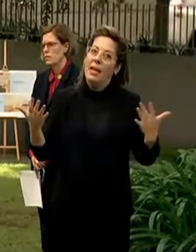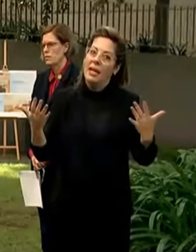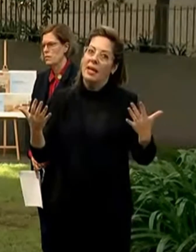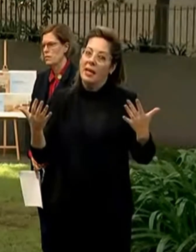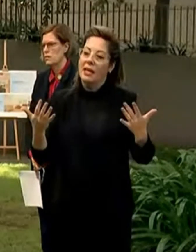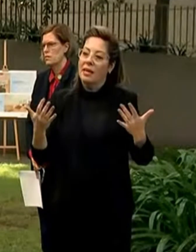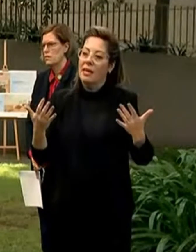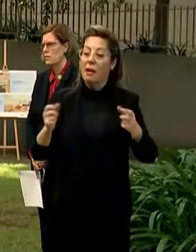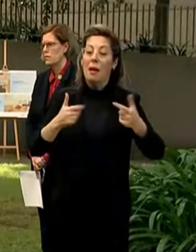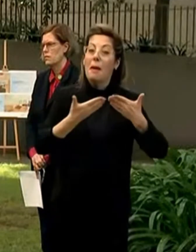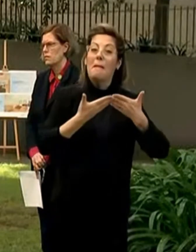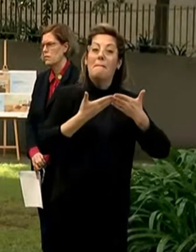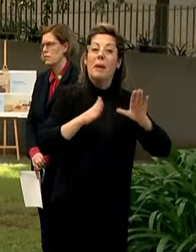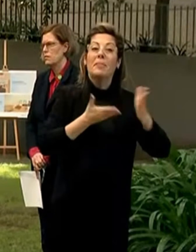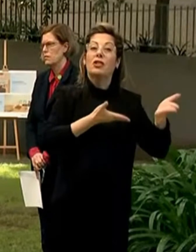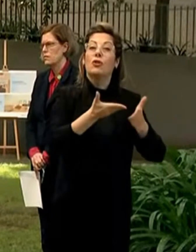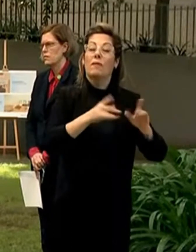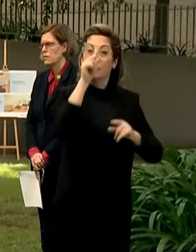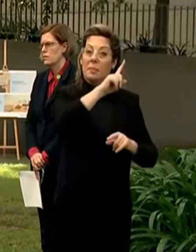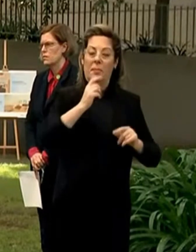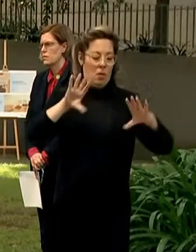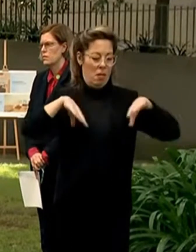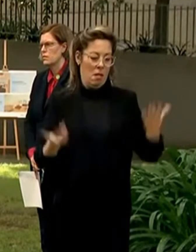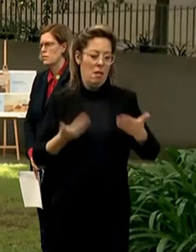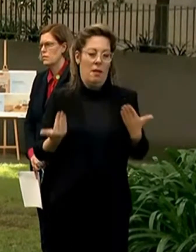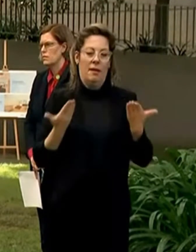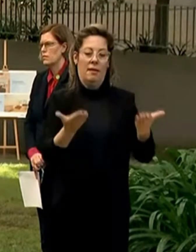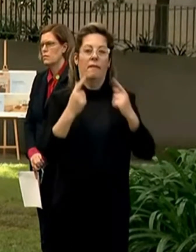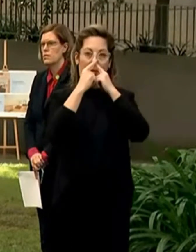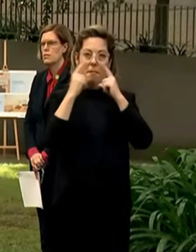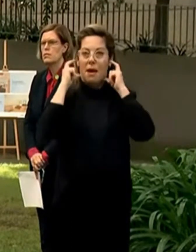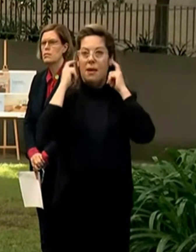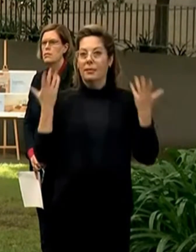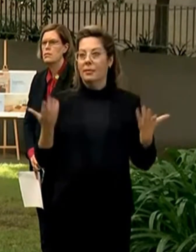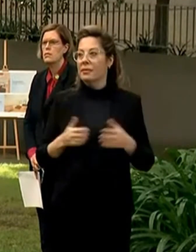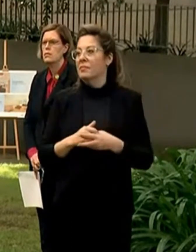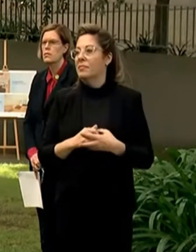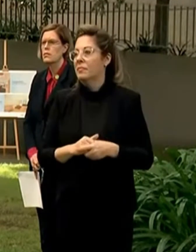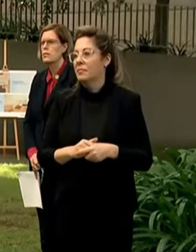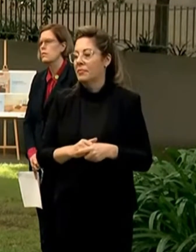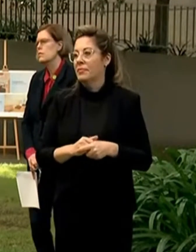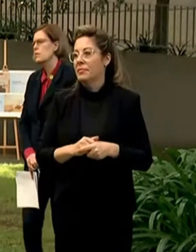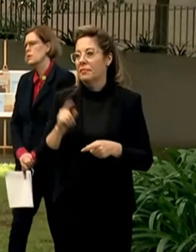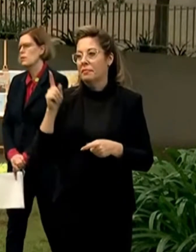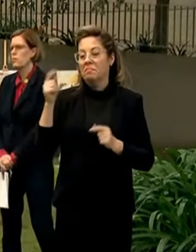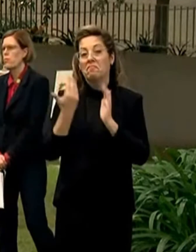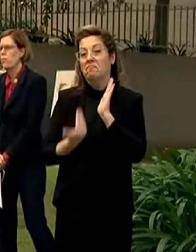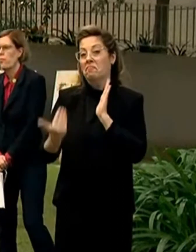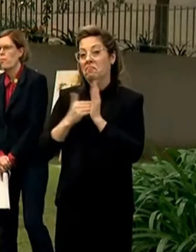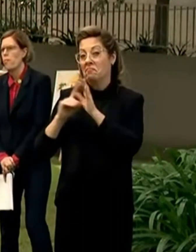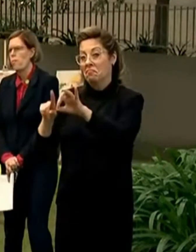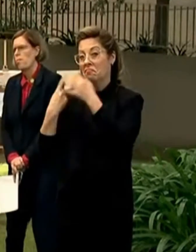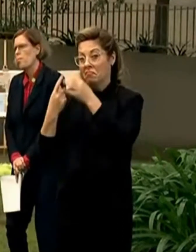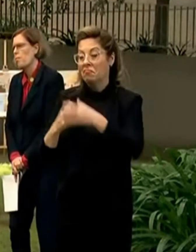public service have that available for staff if staff feel they want to have that protection. A slight extension on that, is there any